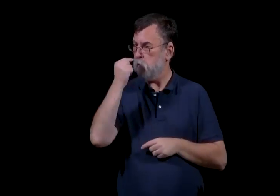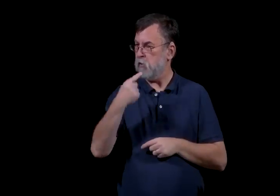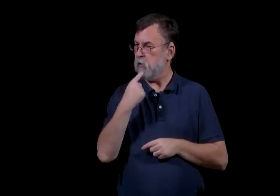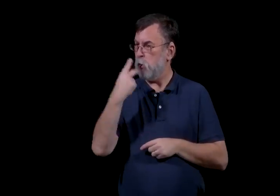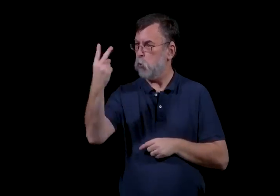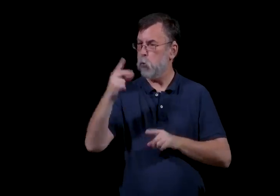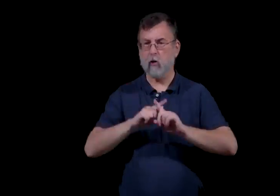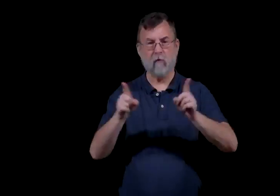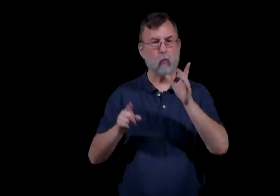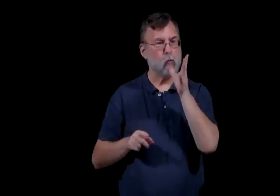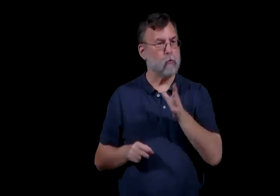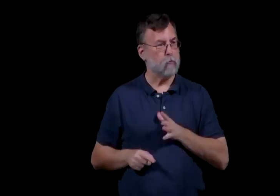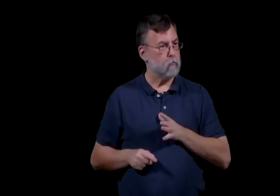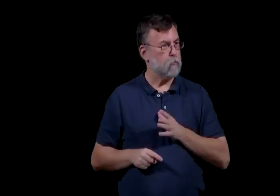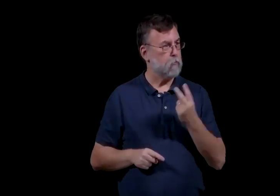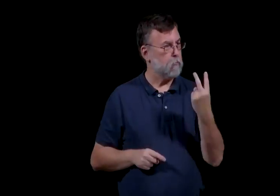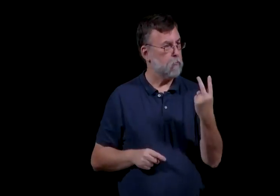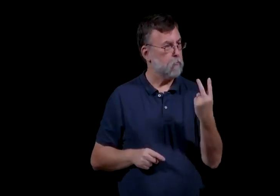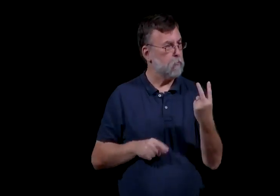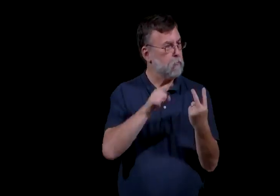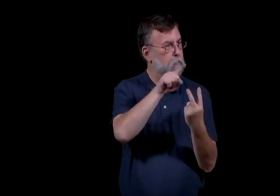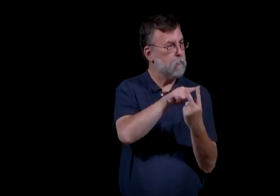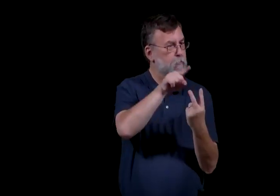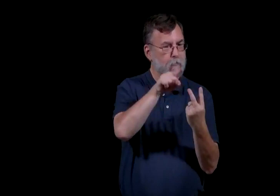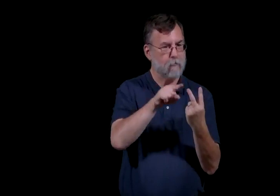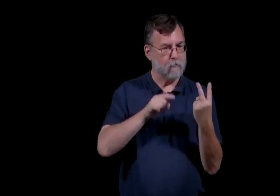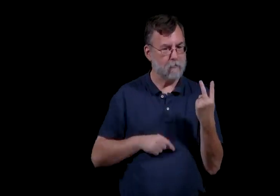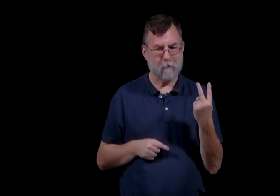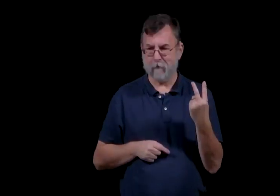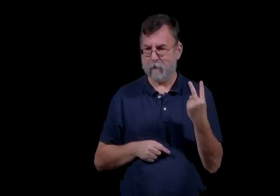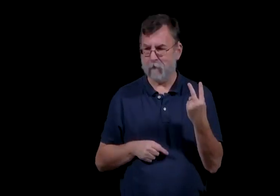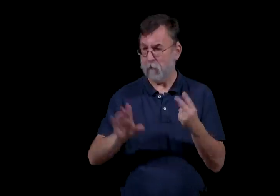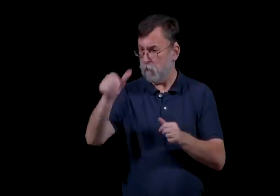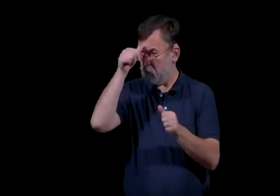So yes, the answer is true. They were two different women that anointed Jesus' feet.